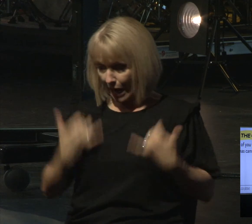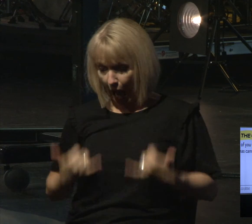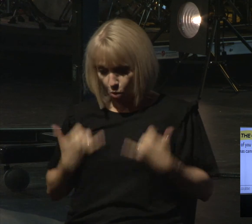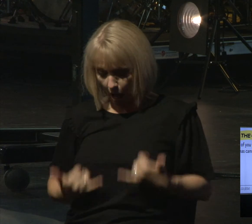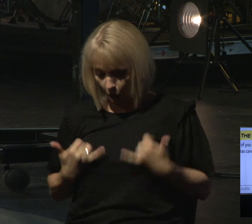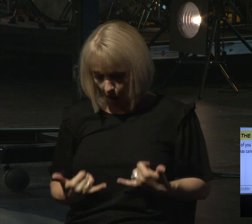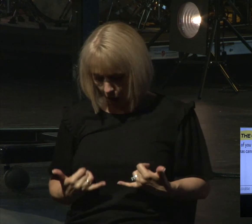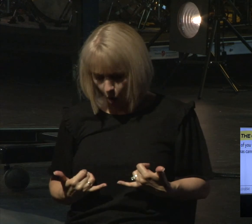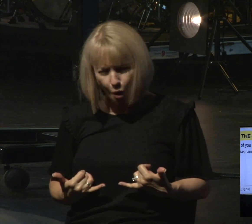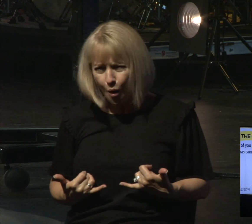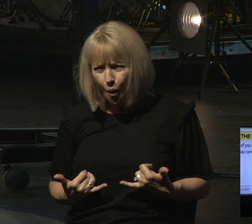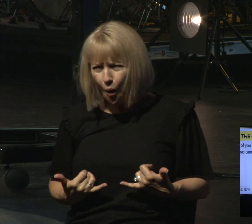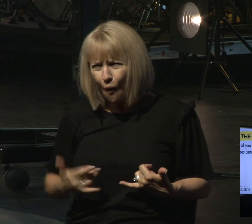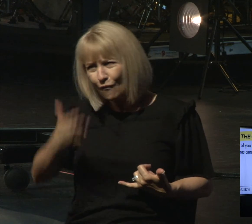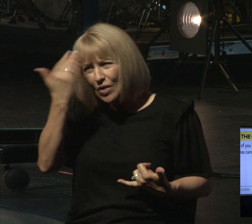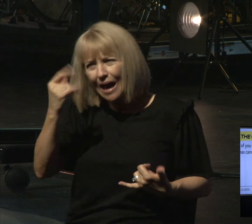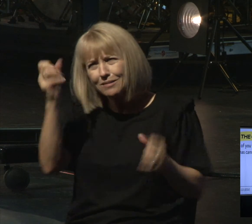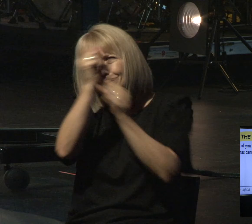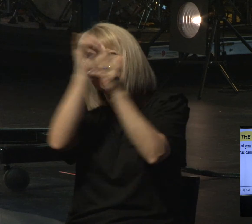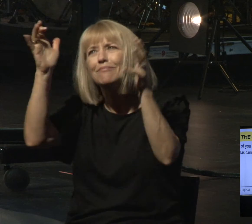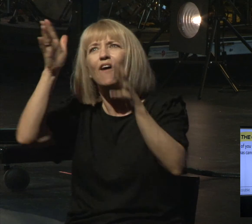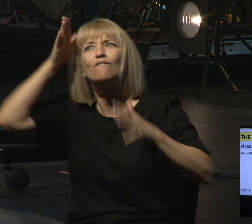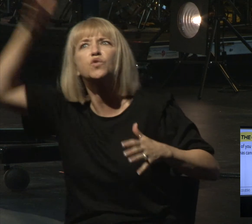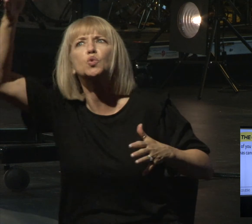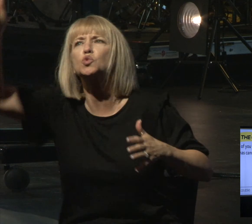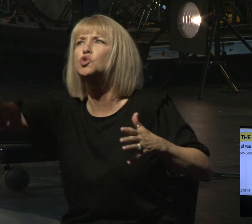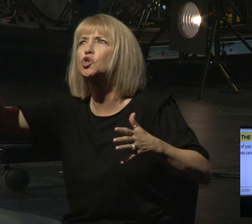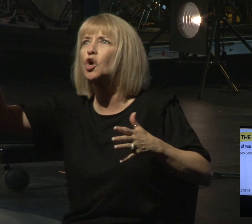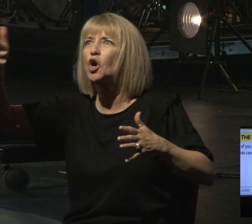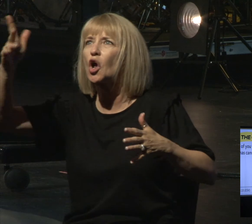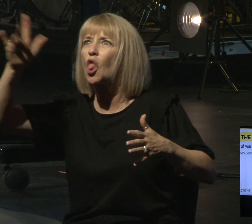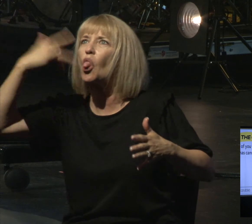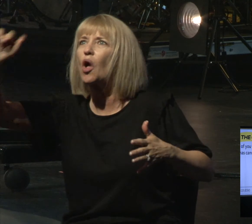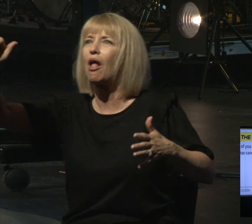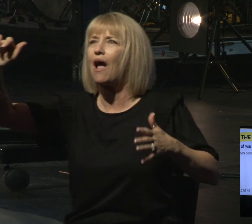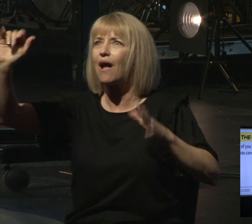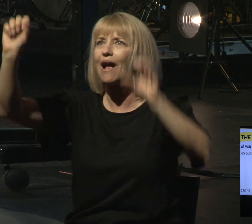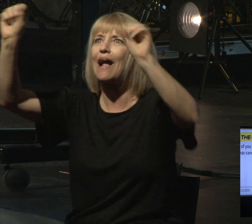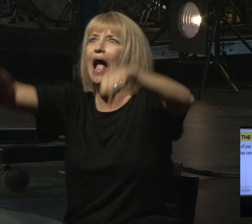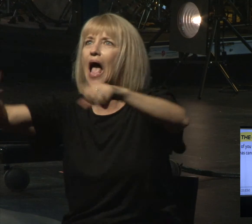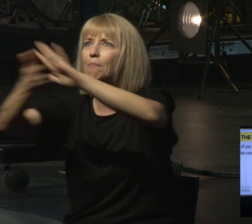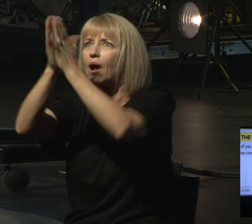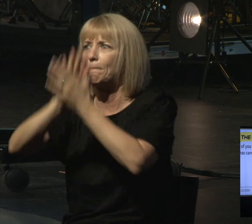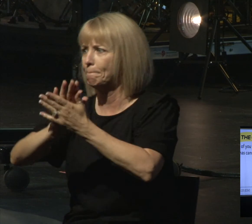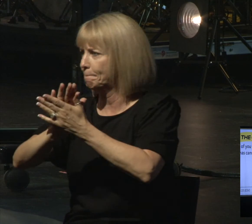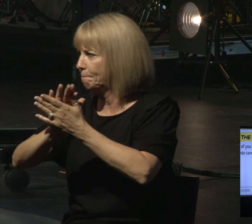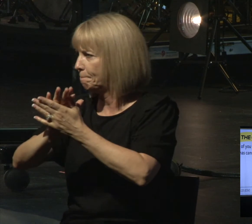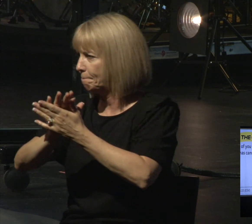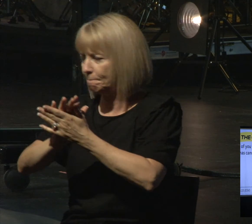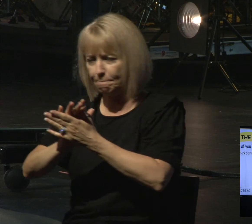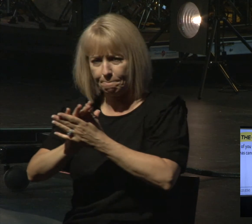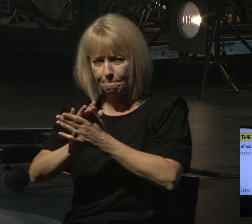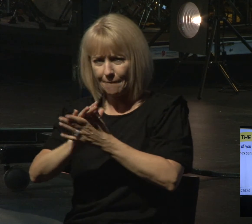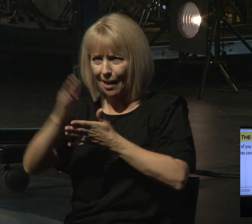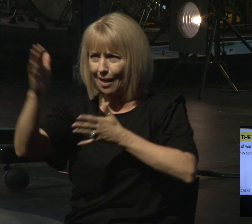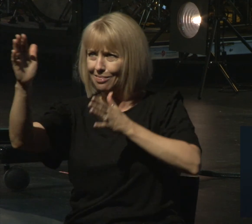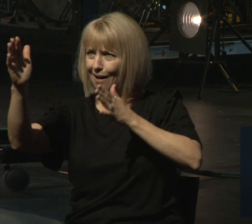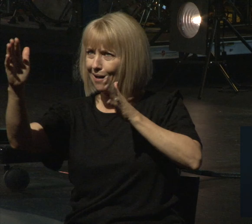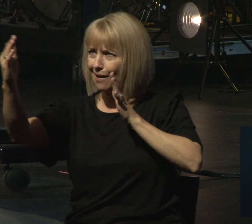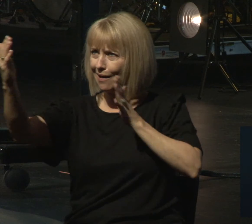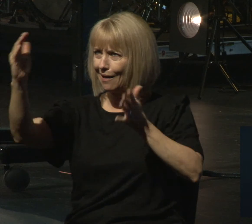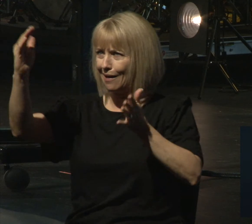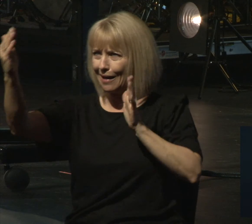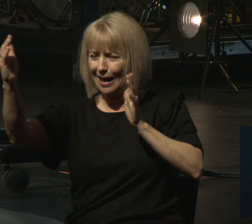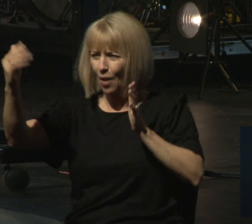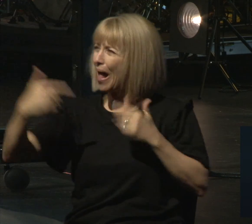could be. But we find ourselves in the balance between those two, don't we? We're like, but I love the